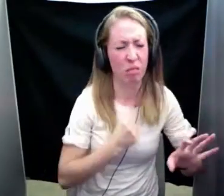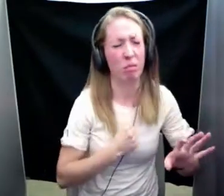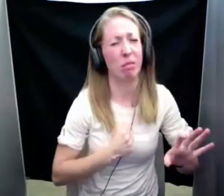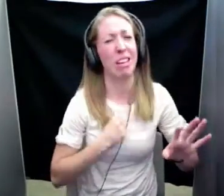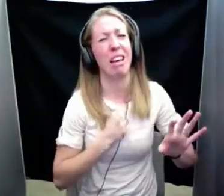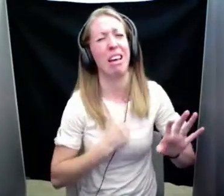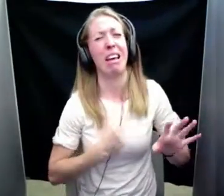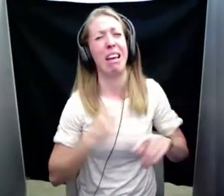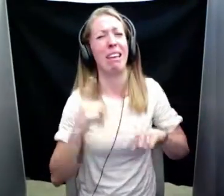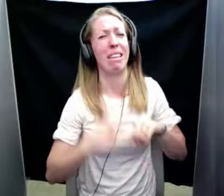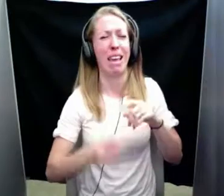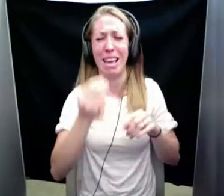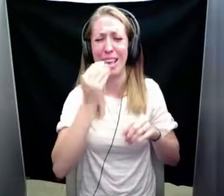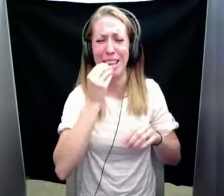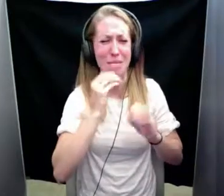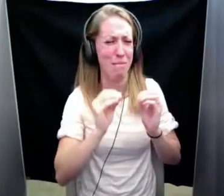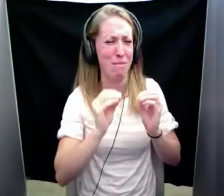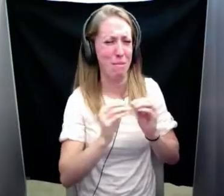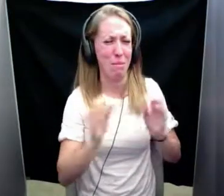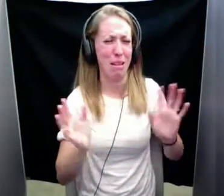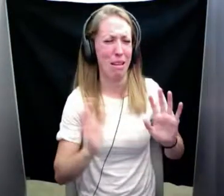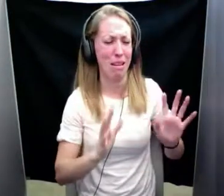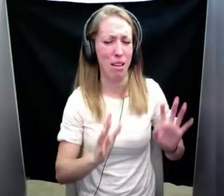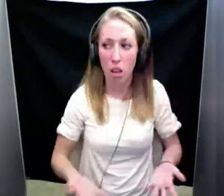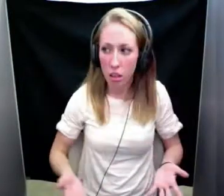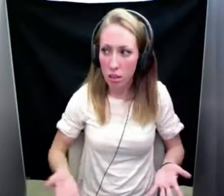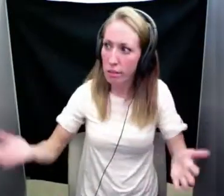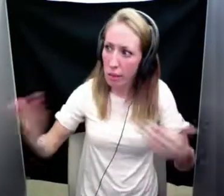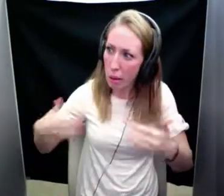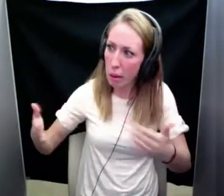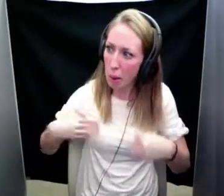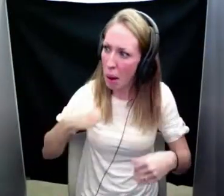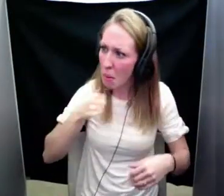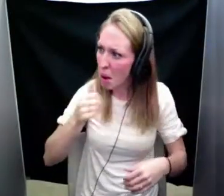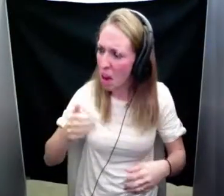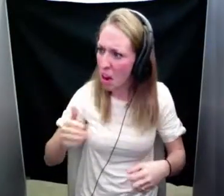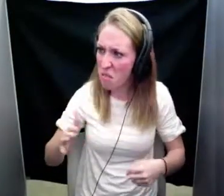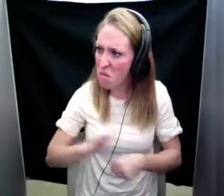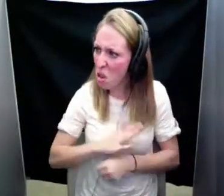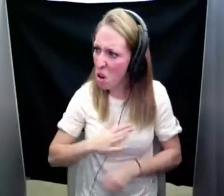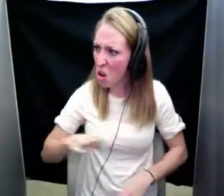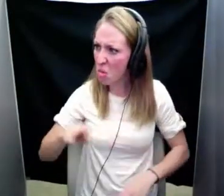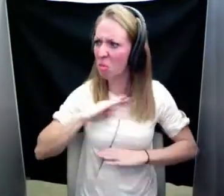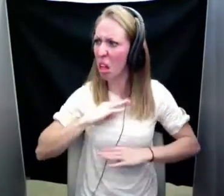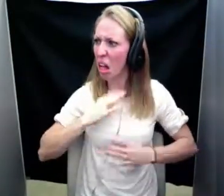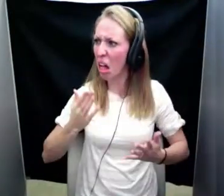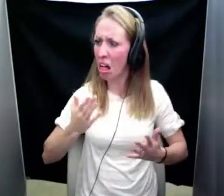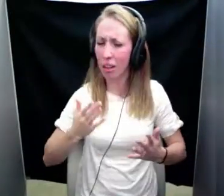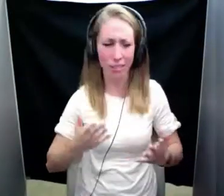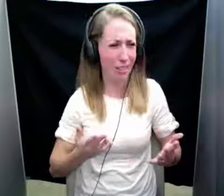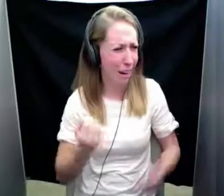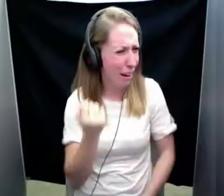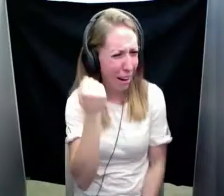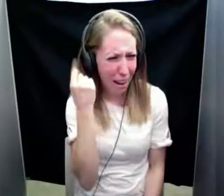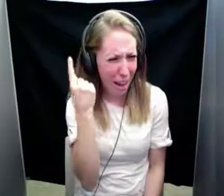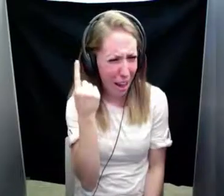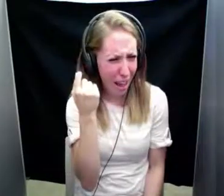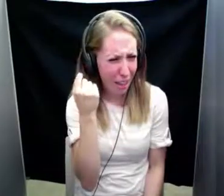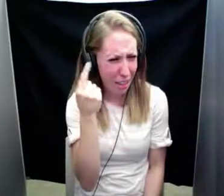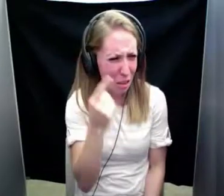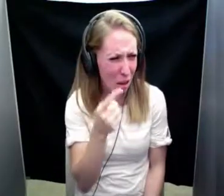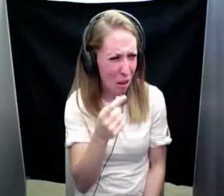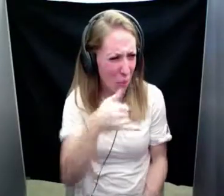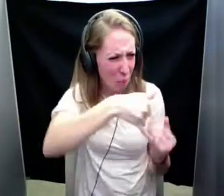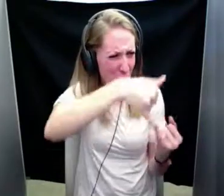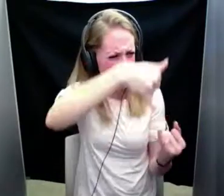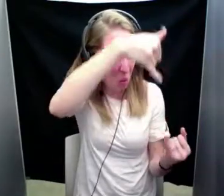bite." "Come on, I'm not even half full yet," said the Ash Lad. I don't get it. How do you do it? You're just such a little